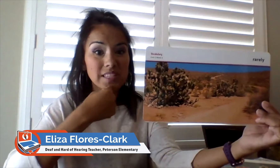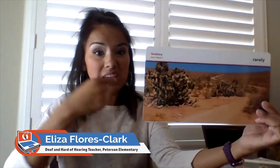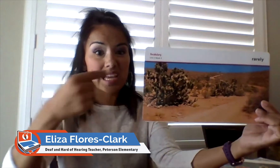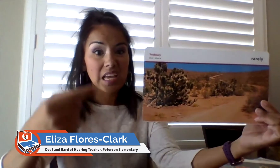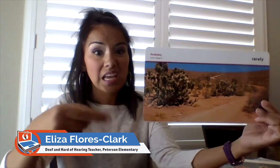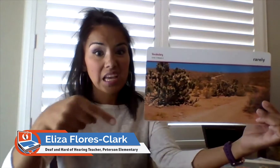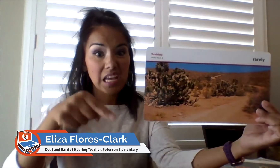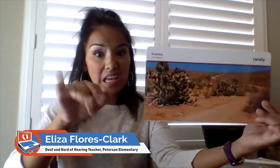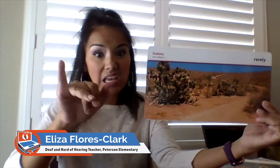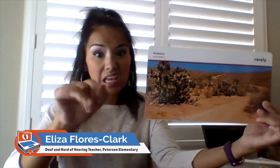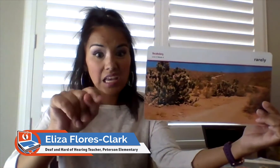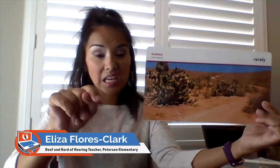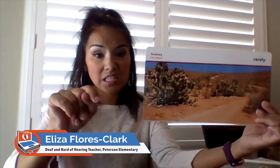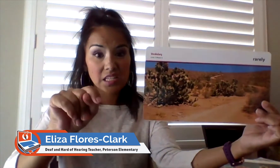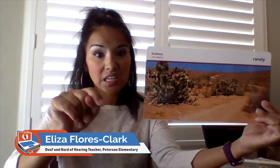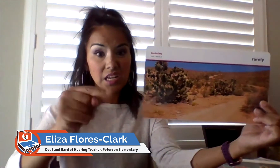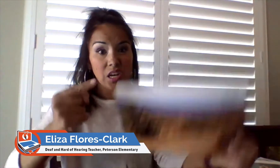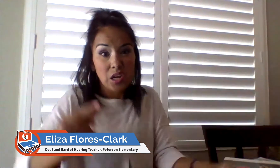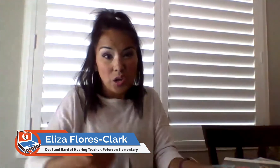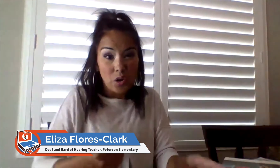say it